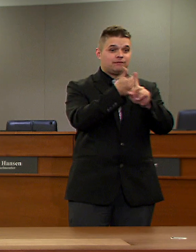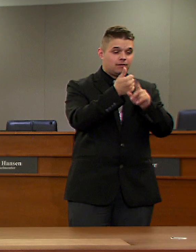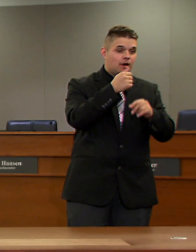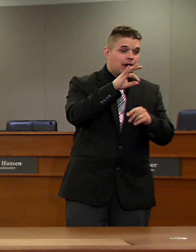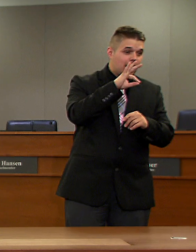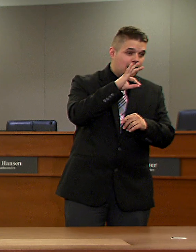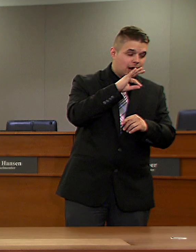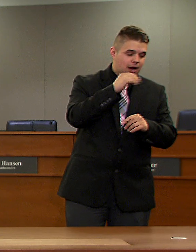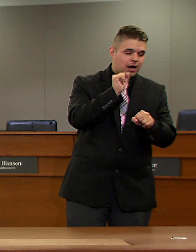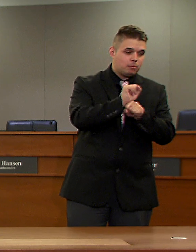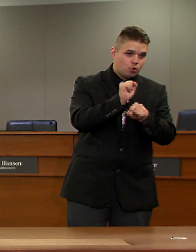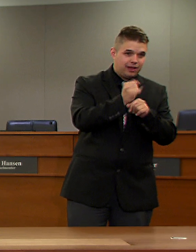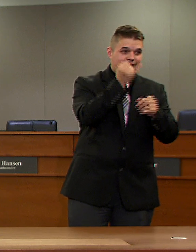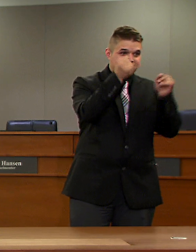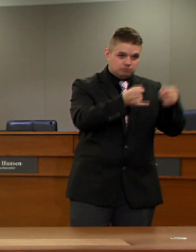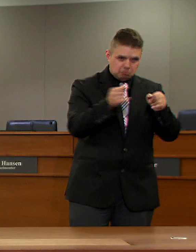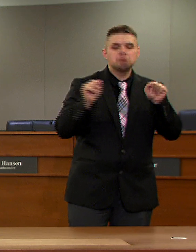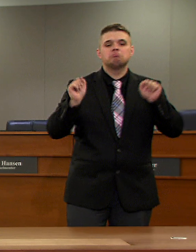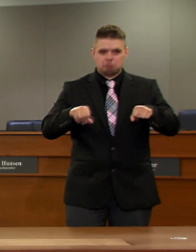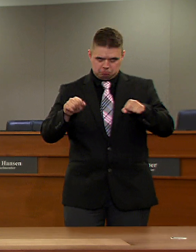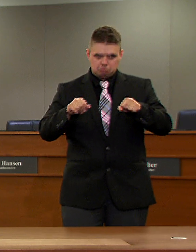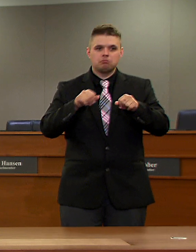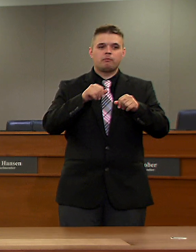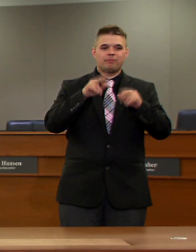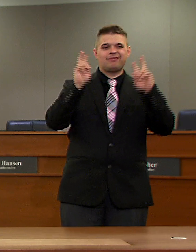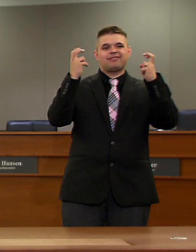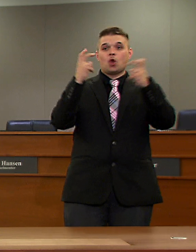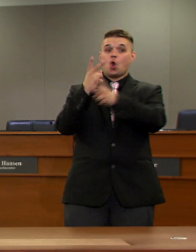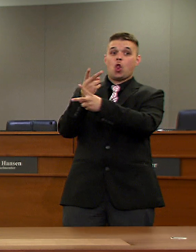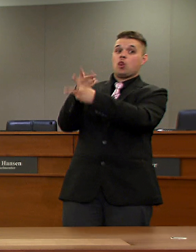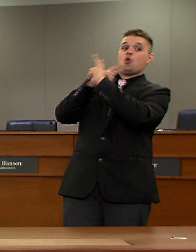be eligible for a forgivable loan